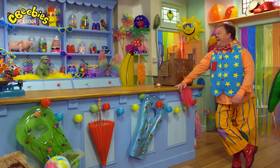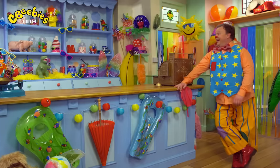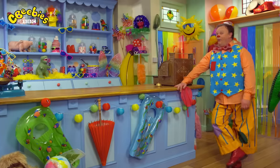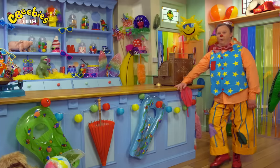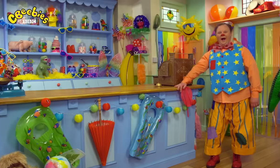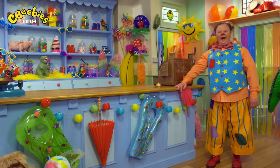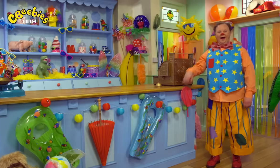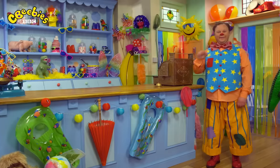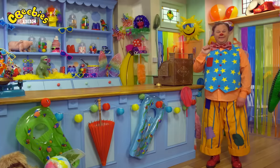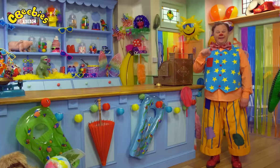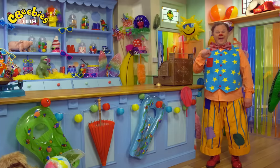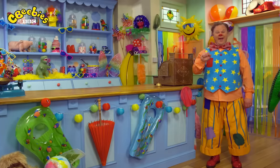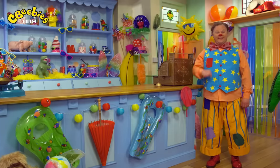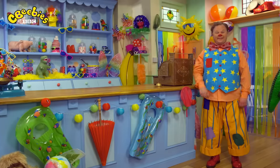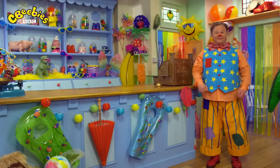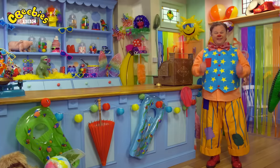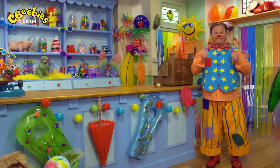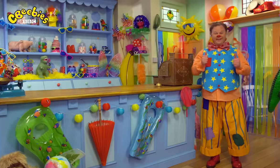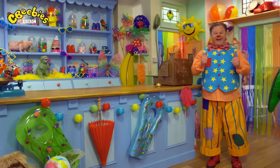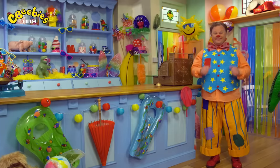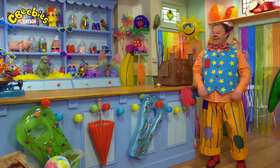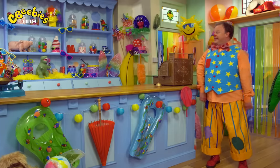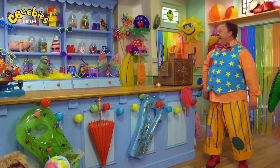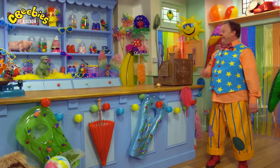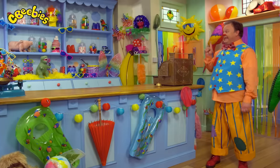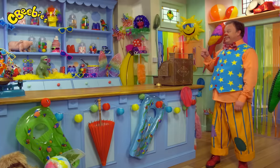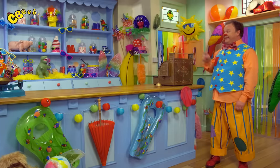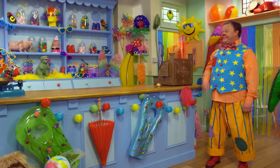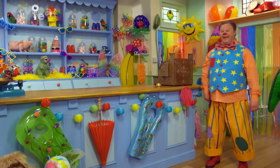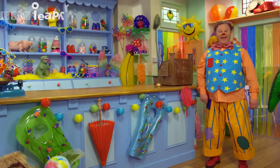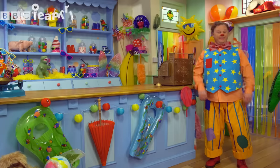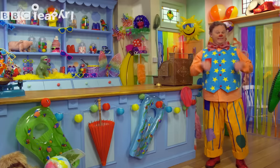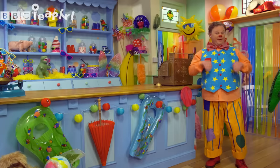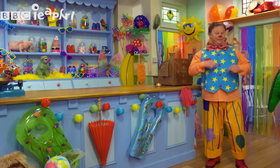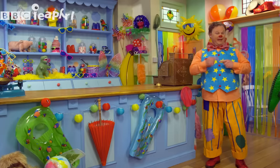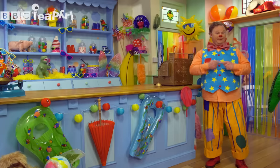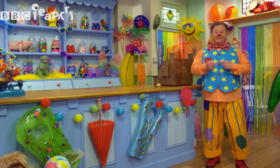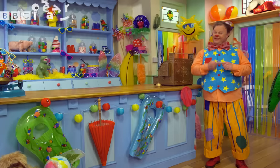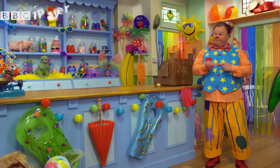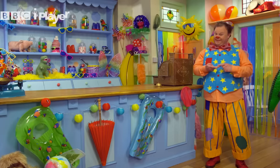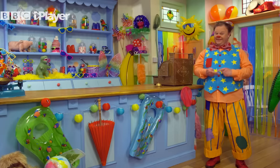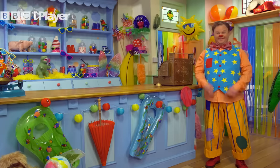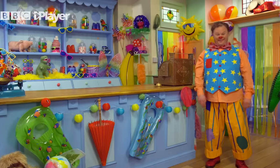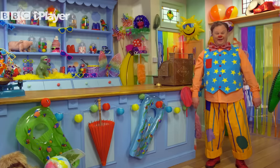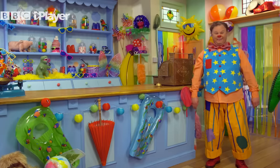Tumble? Wow, yes, it's fantastic. Now, this is Shopkeeper Tumble's